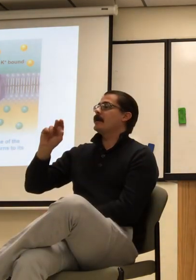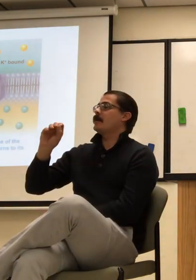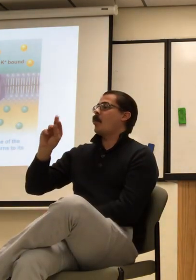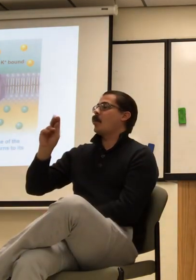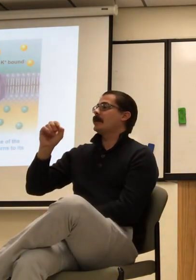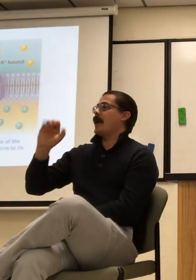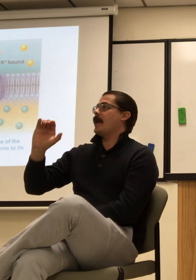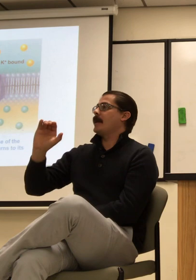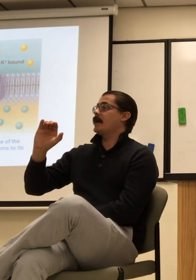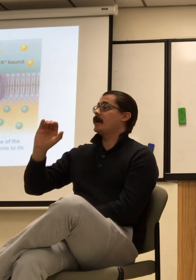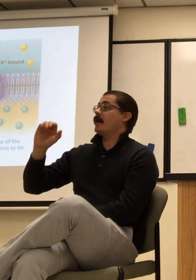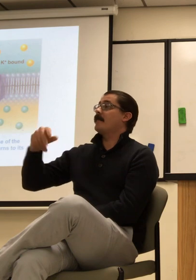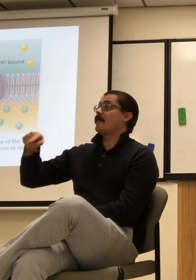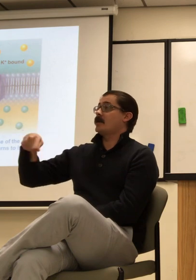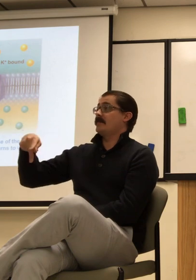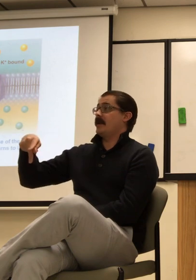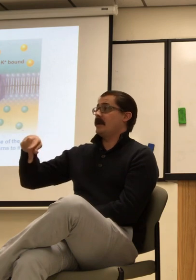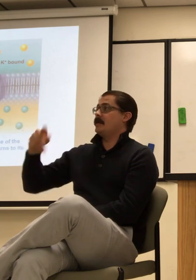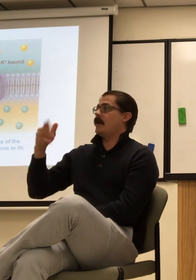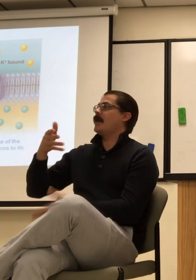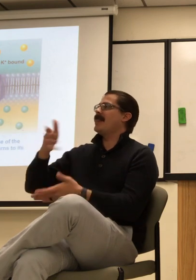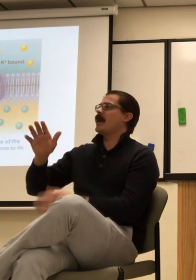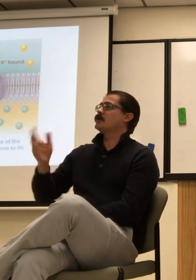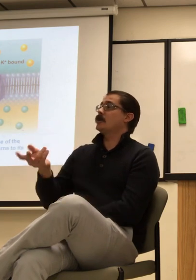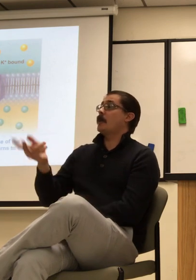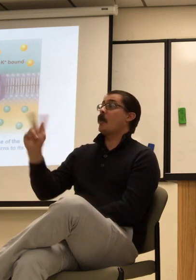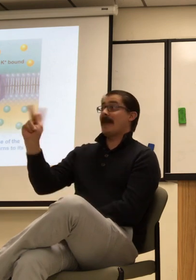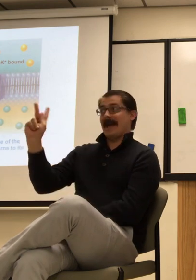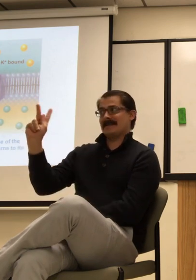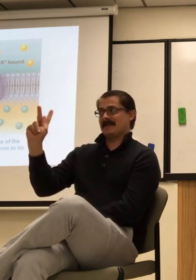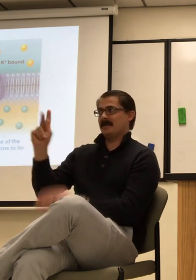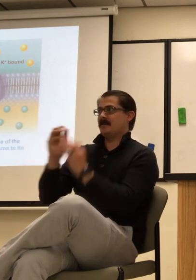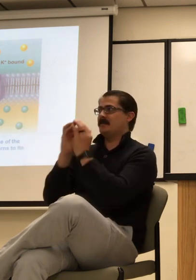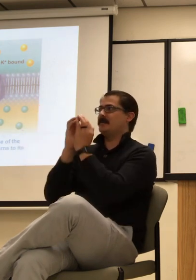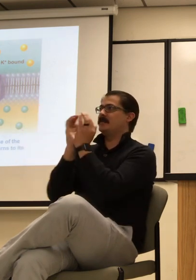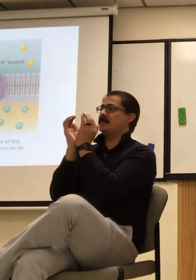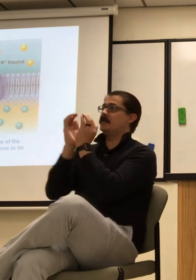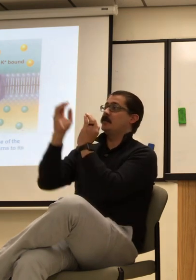And that allows the two potassiums to pass in the cell.